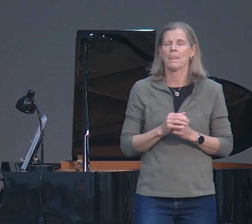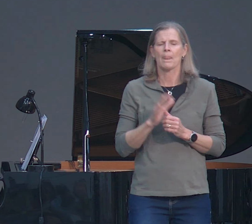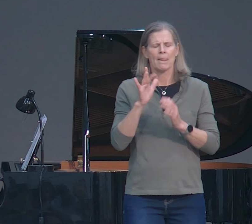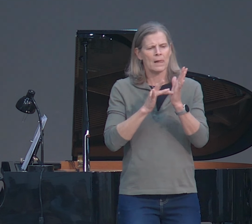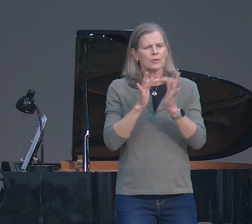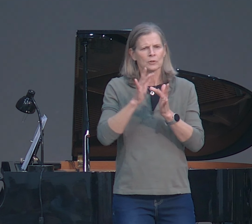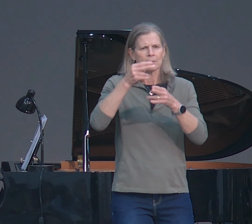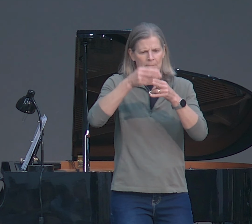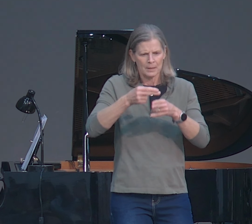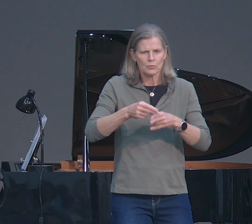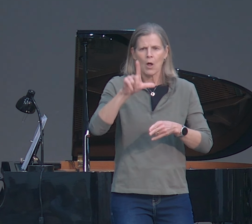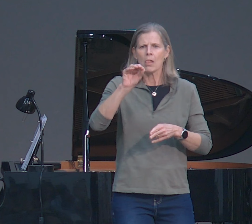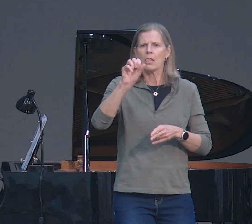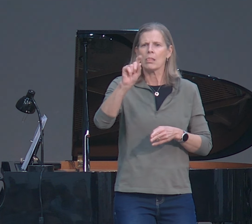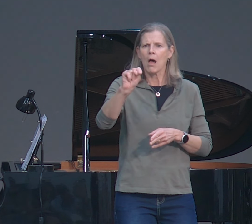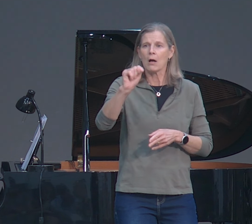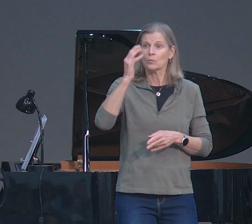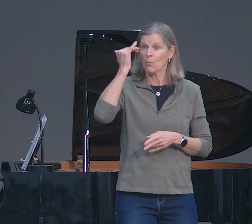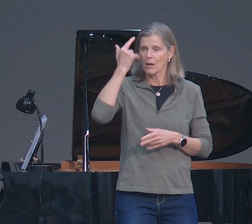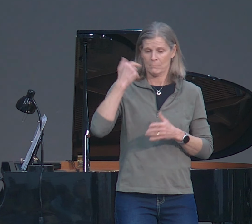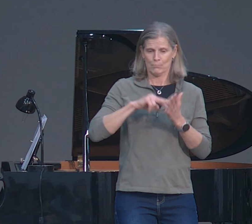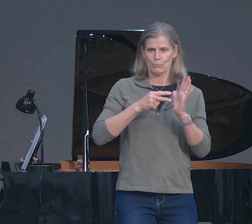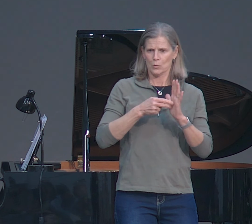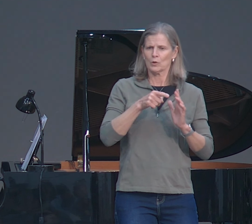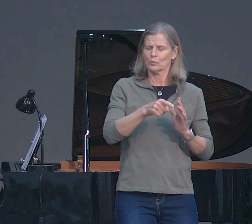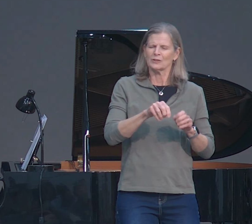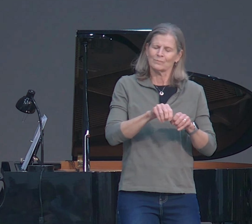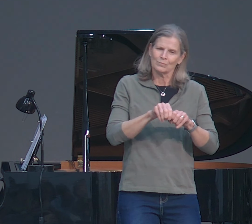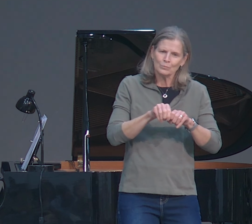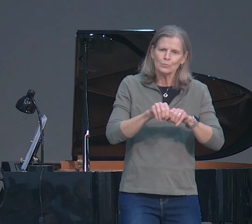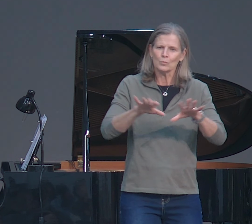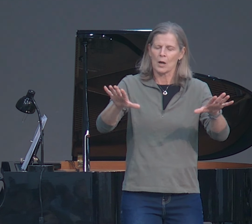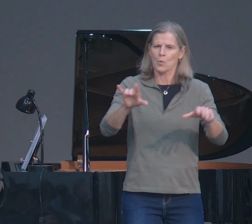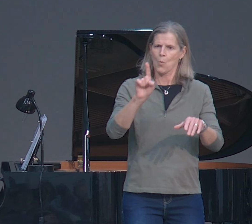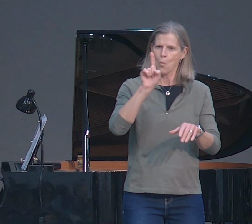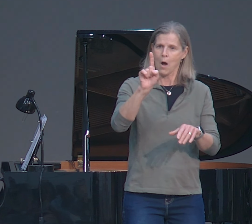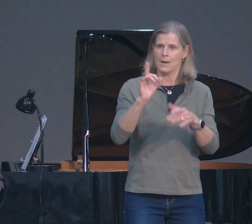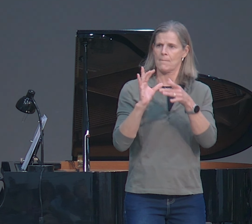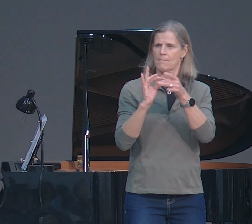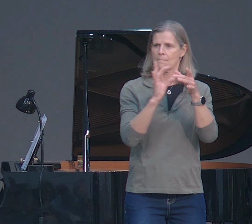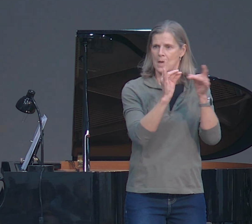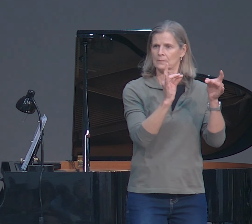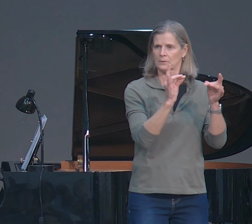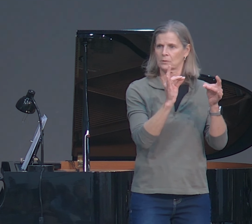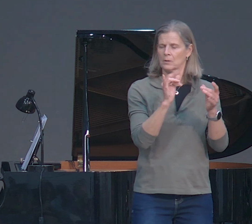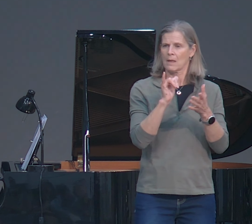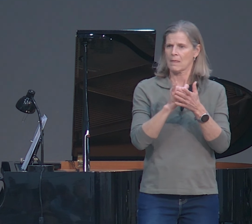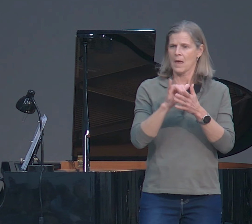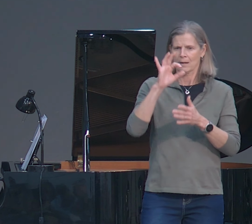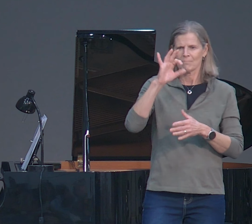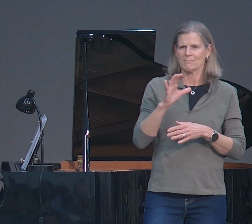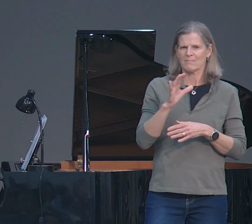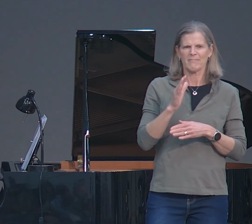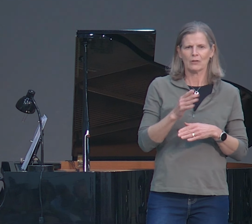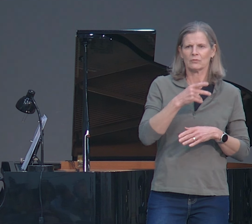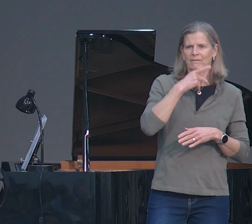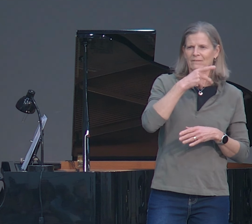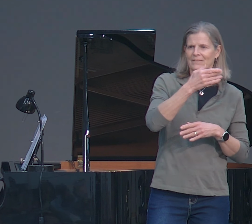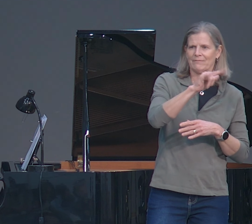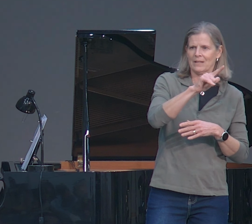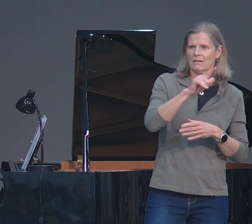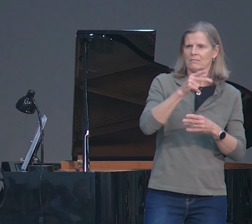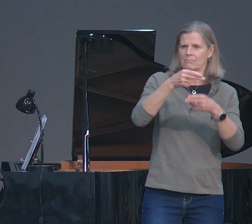Jesus mentions lost because the purpose of the mission is to spread one message that Pastor Phil mentioned last time.